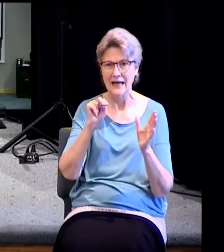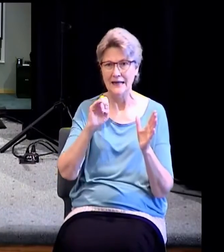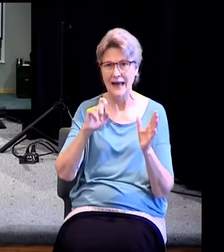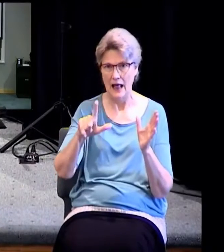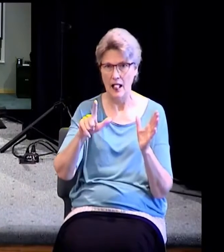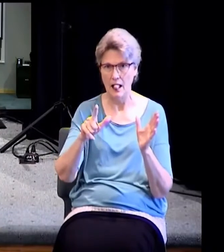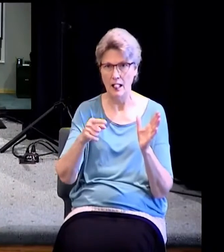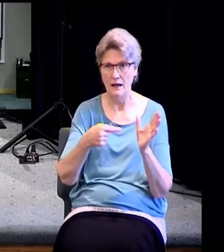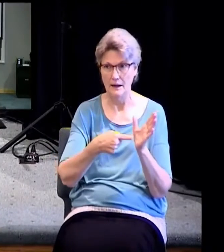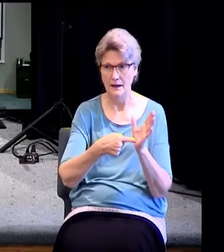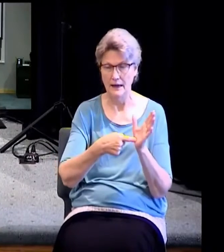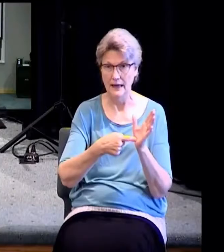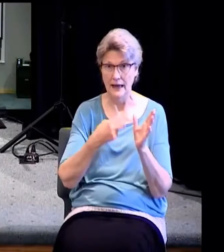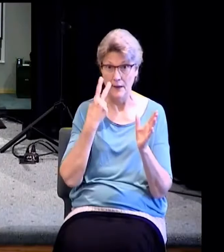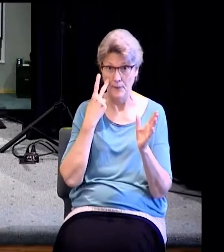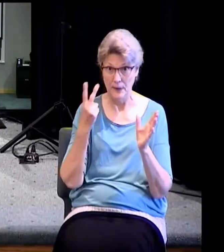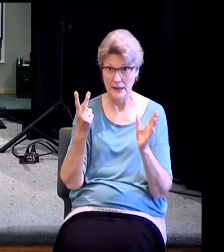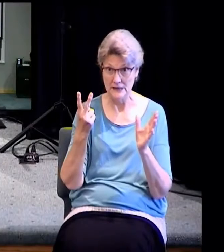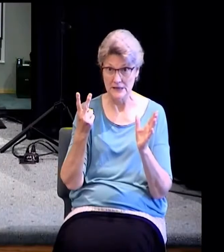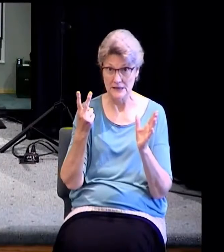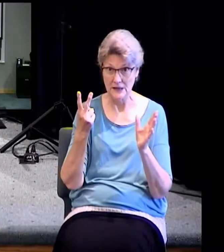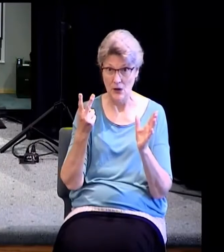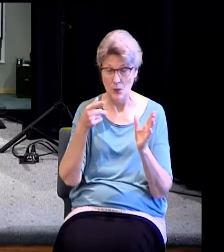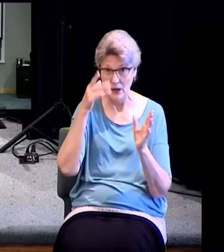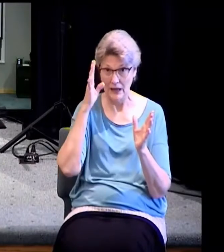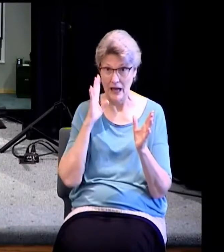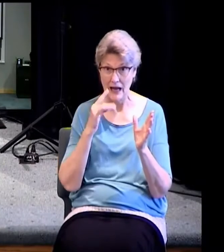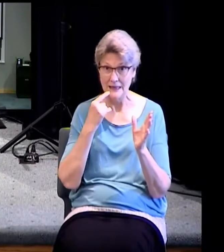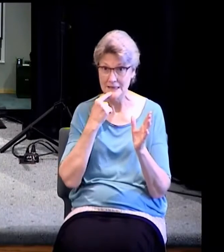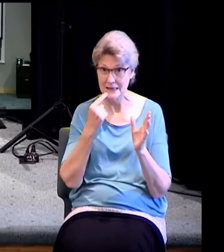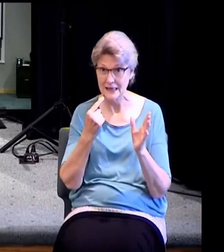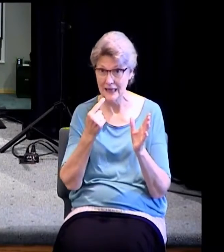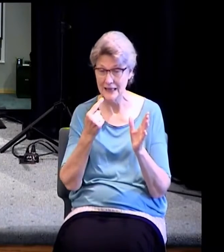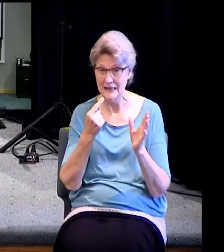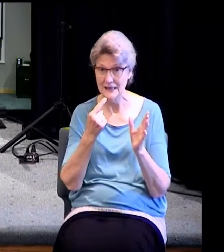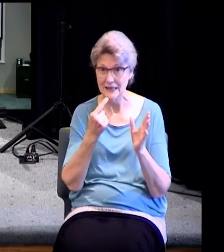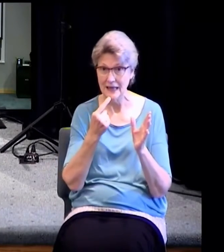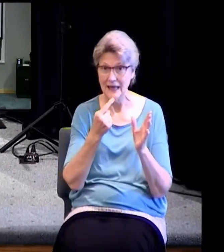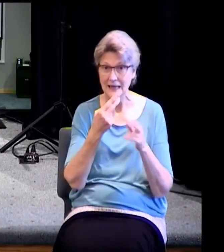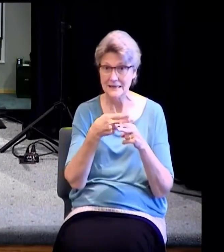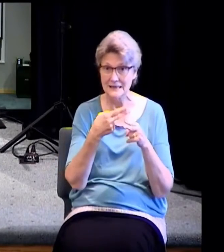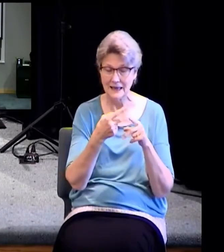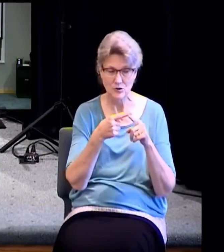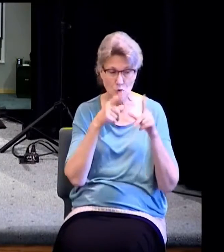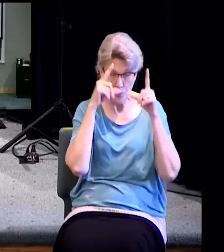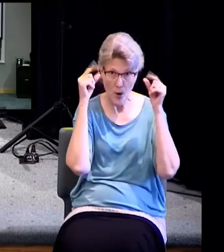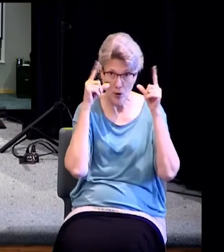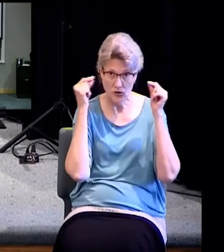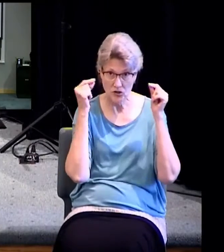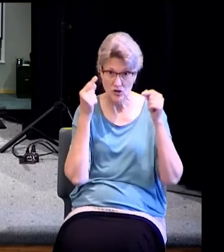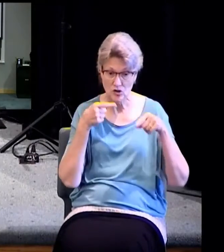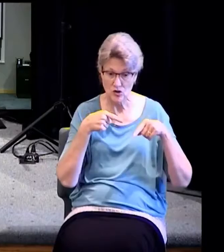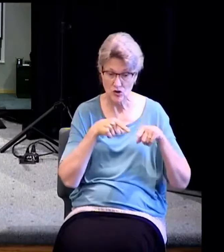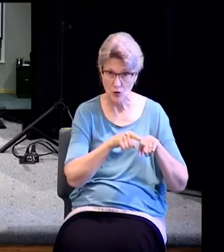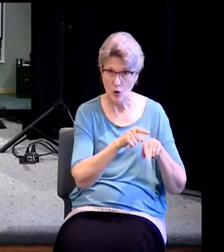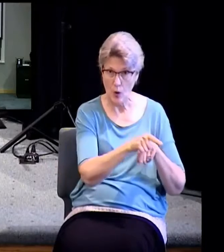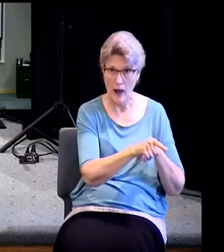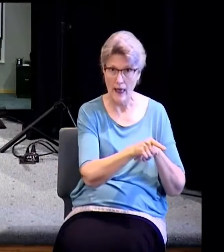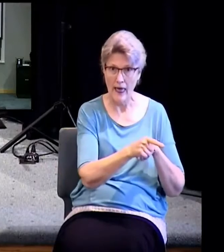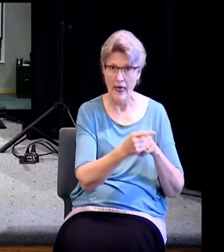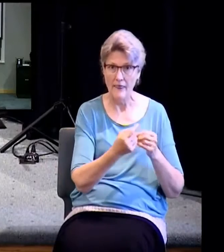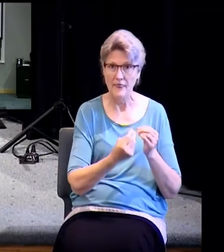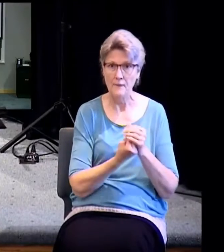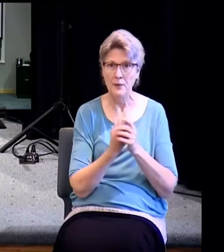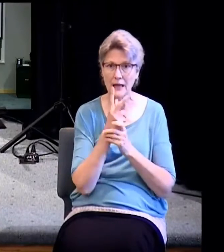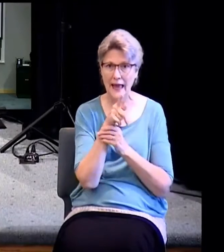it's behold. So literally, when God gave his name to Moses at the burning bush, he was saying,